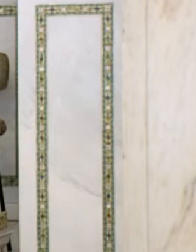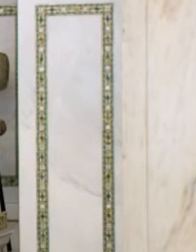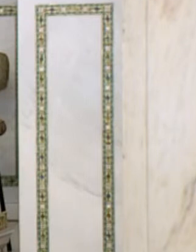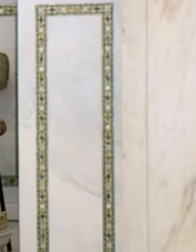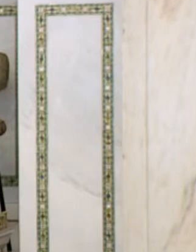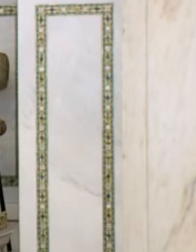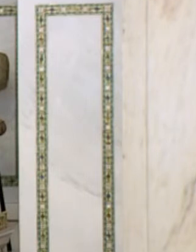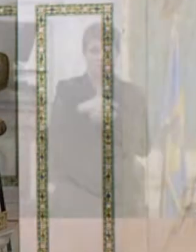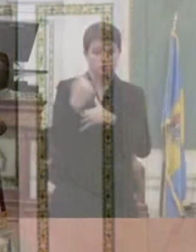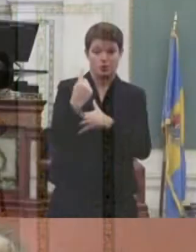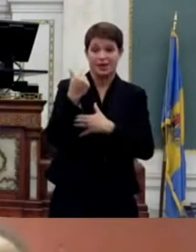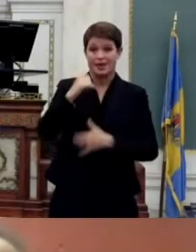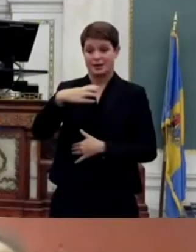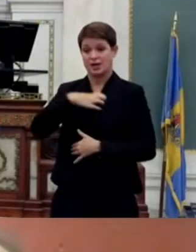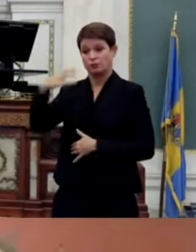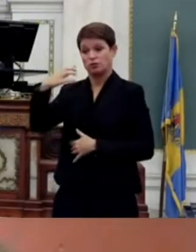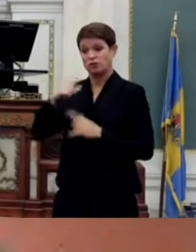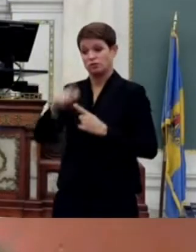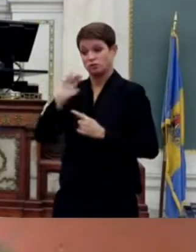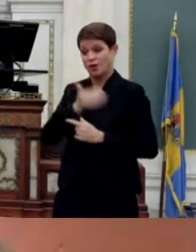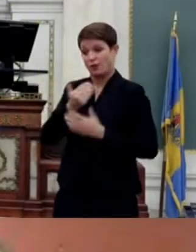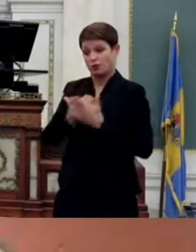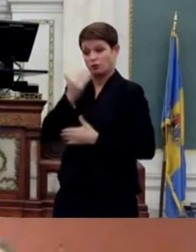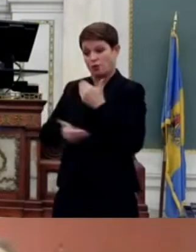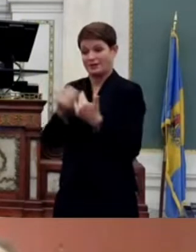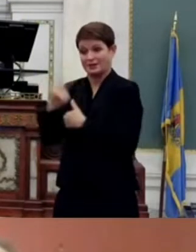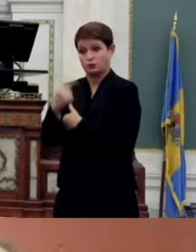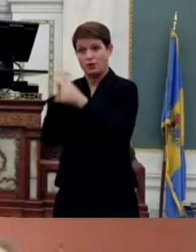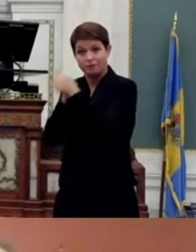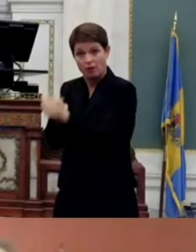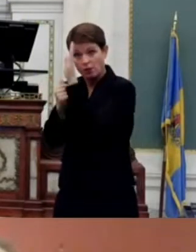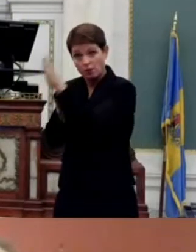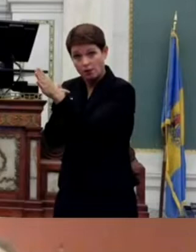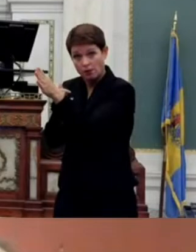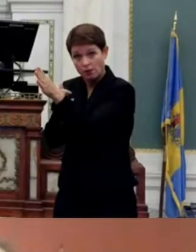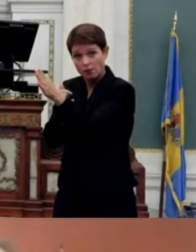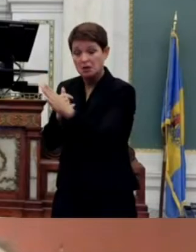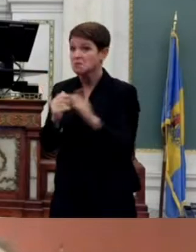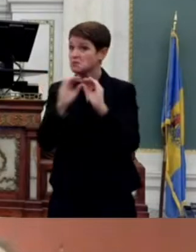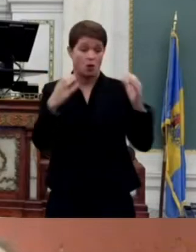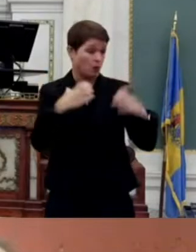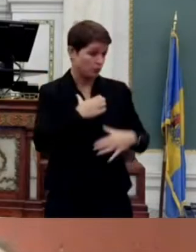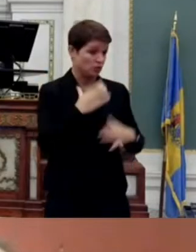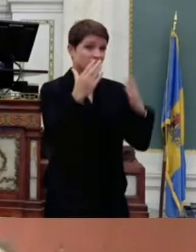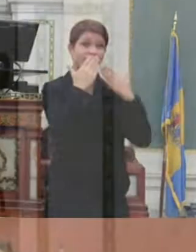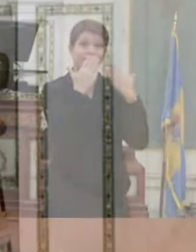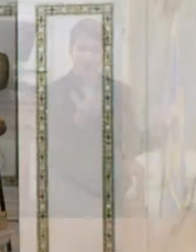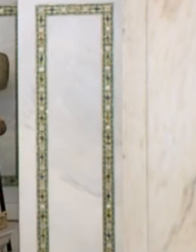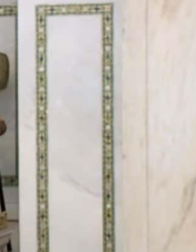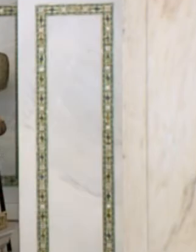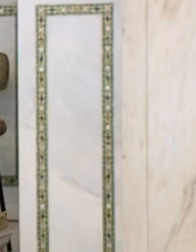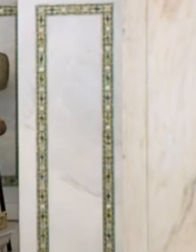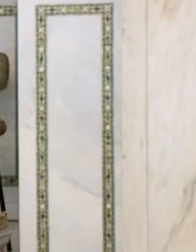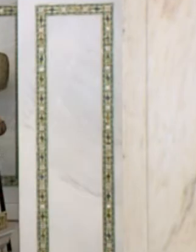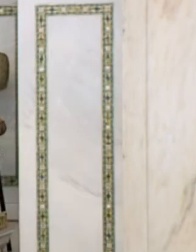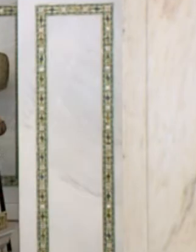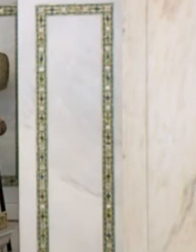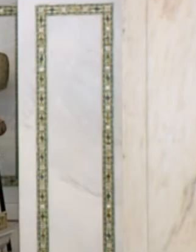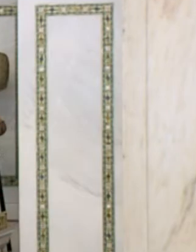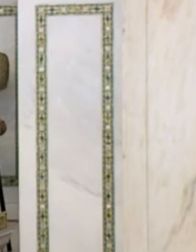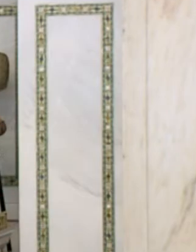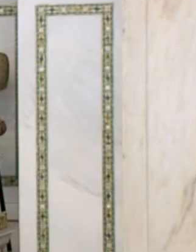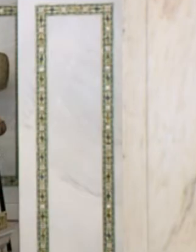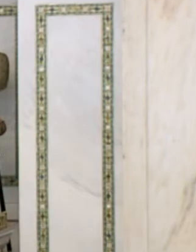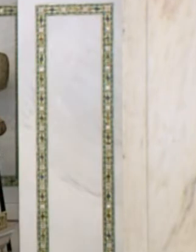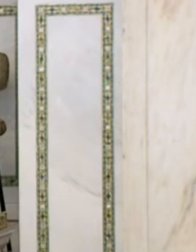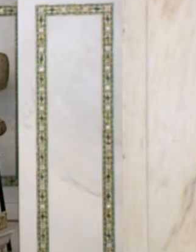objections to this process hearing none i want to thank you very much and our next order of